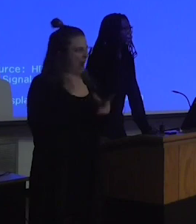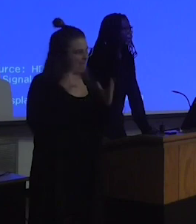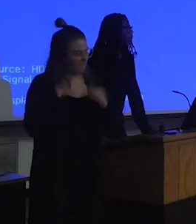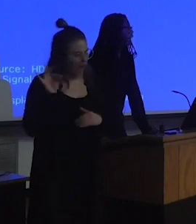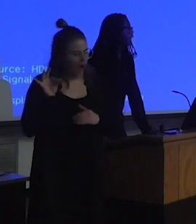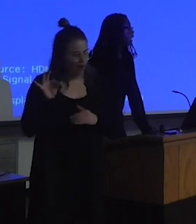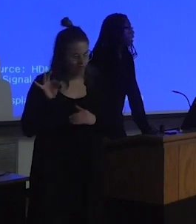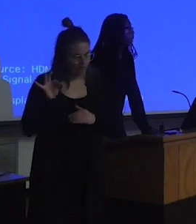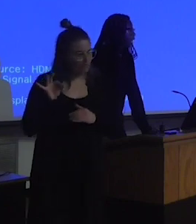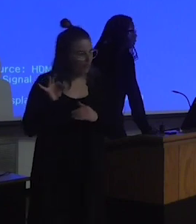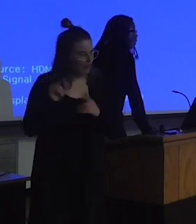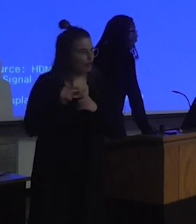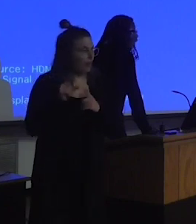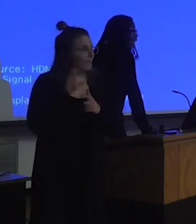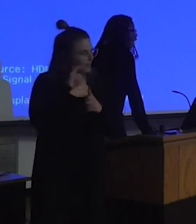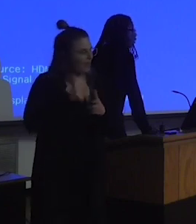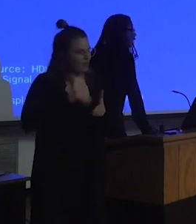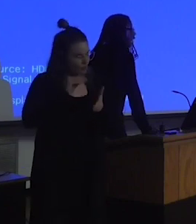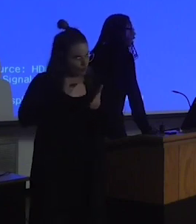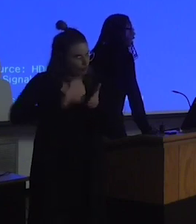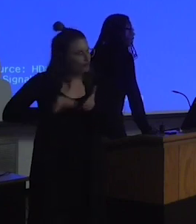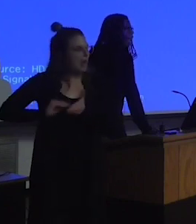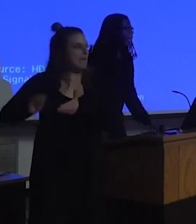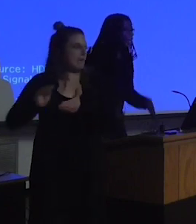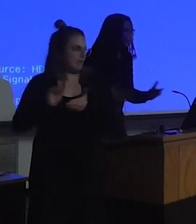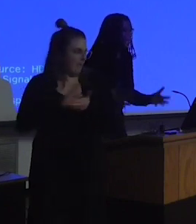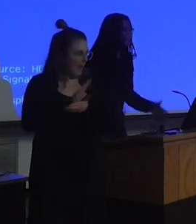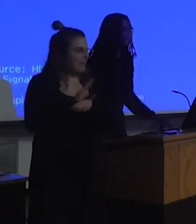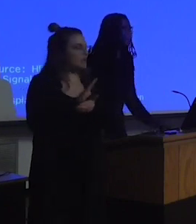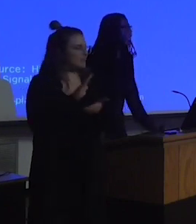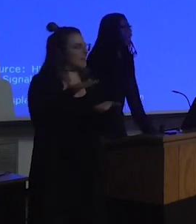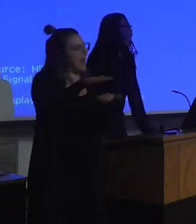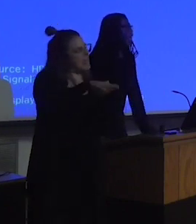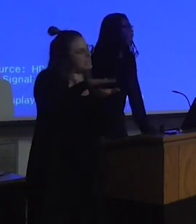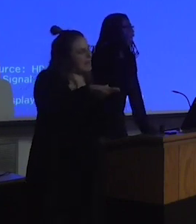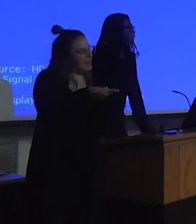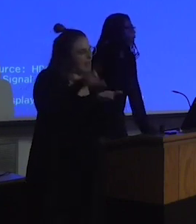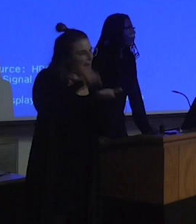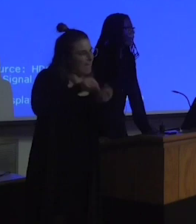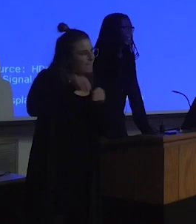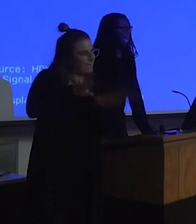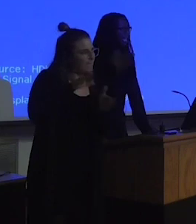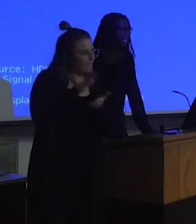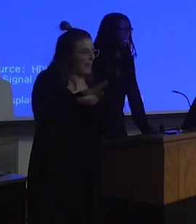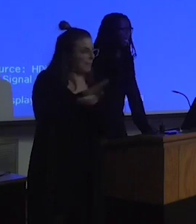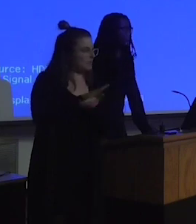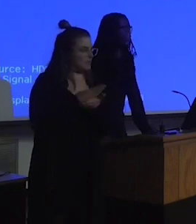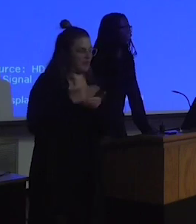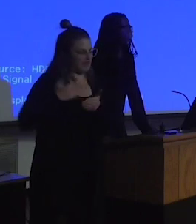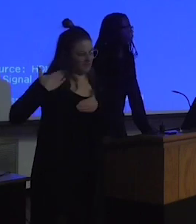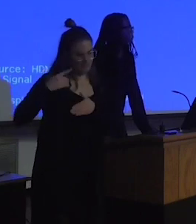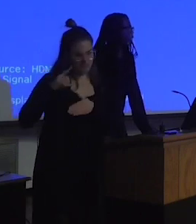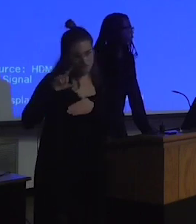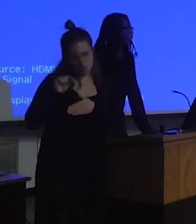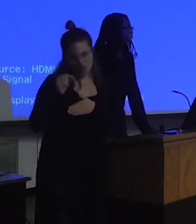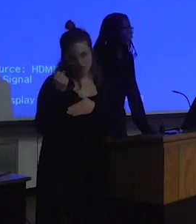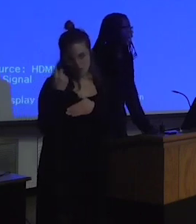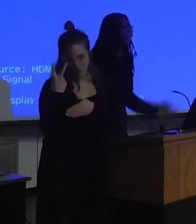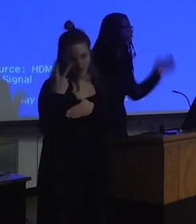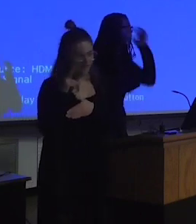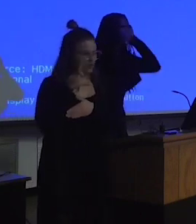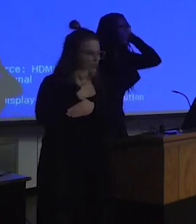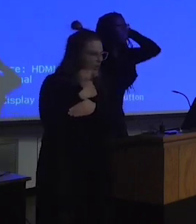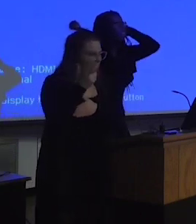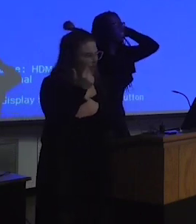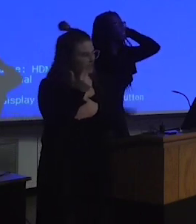like, you know, people have been writing papers on gastro-nationalism, academic papers, as far back as I had seen, like, 2012, 2013,